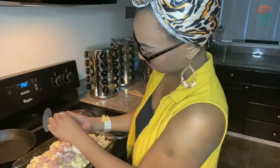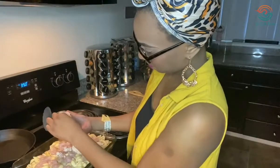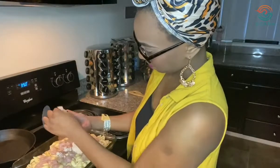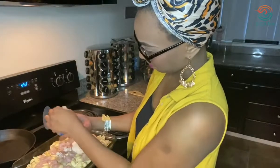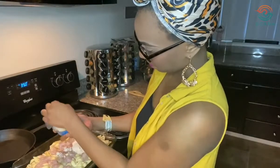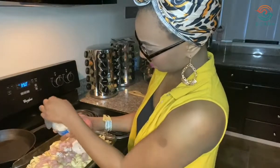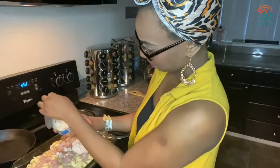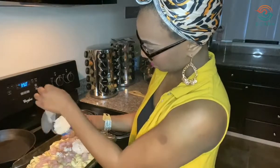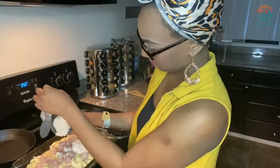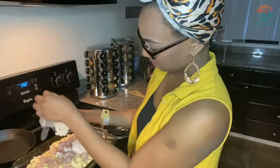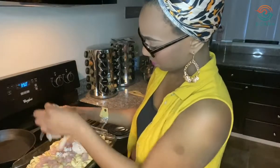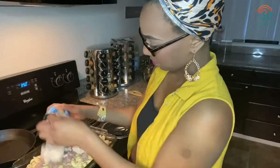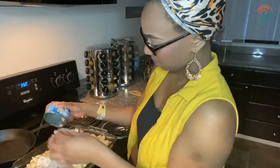Layer the crab meat over the shrimp.